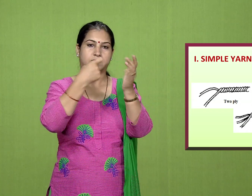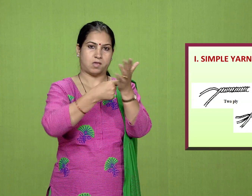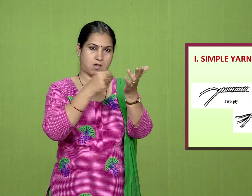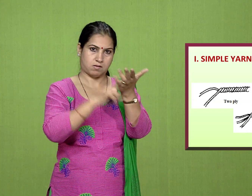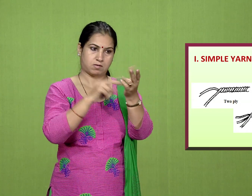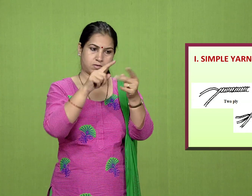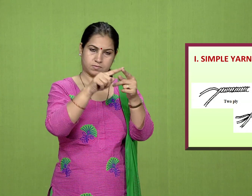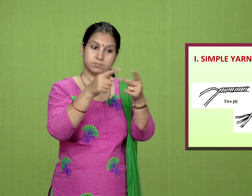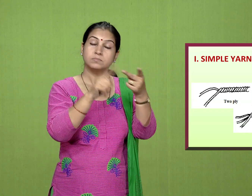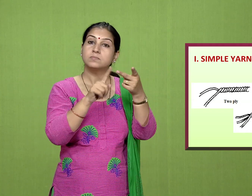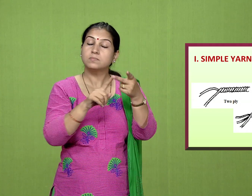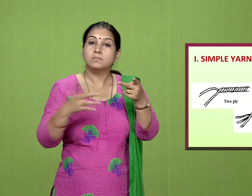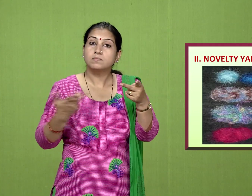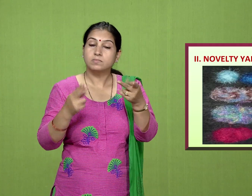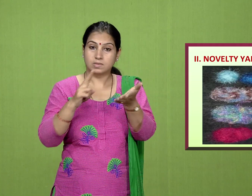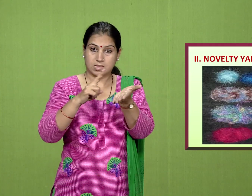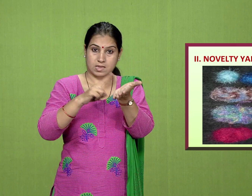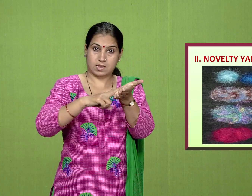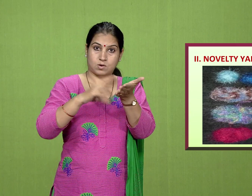and the second one is being the novelty yarn.